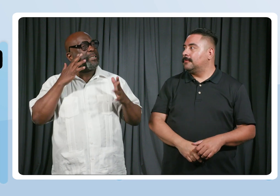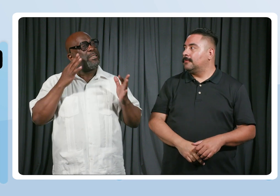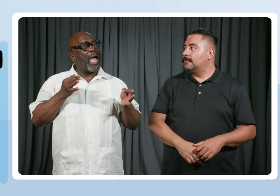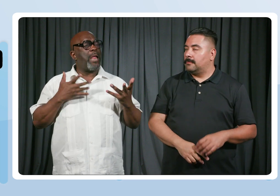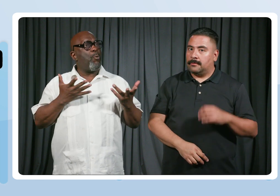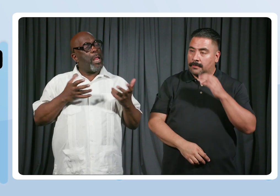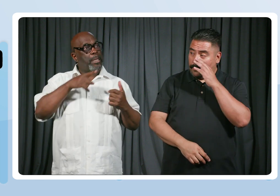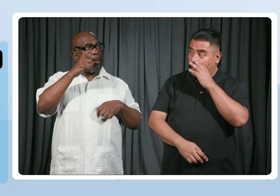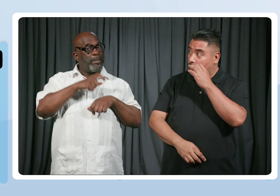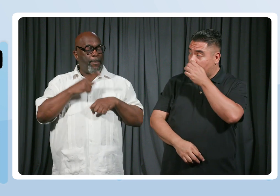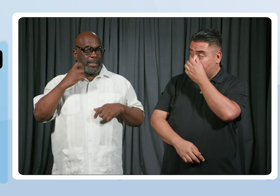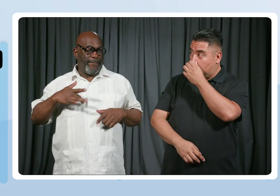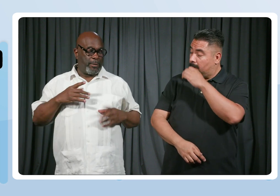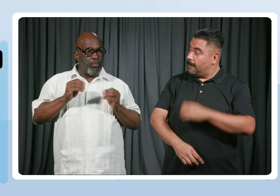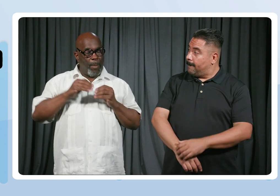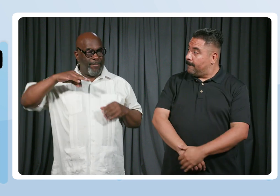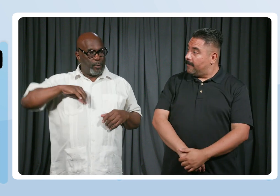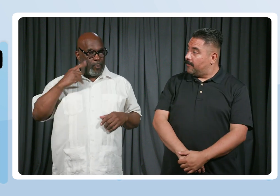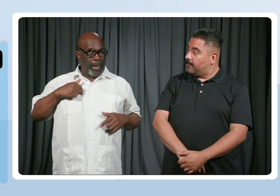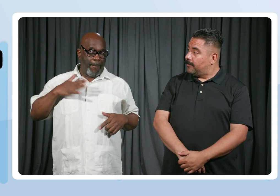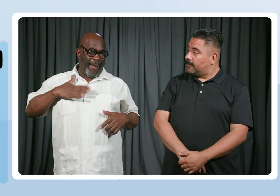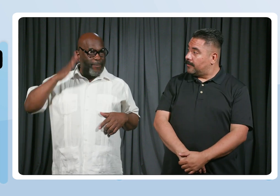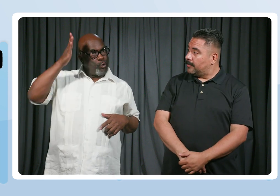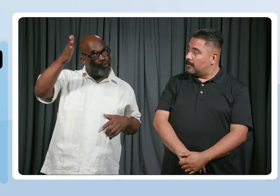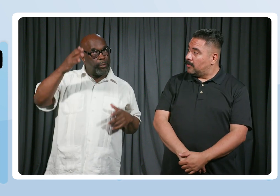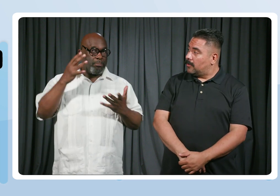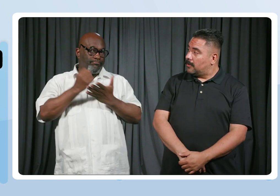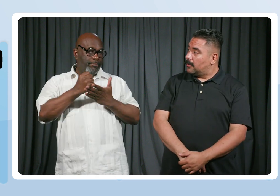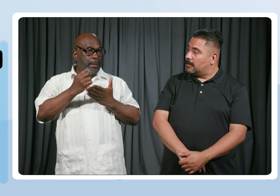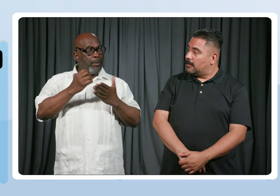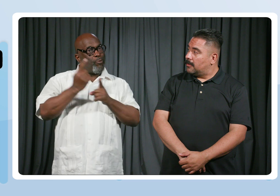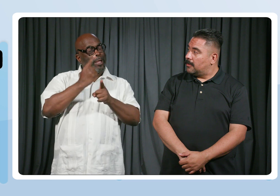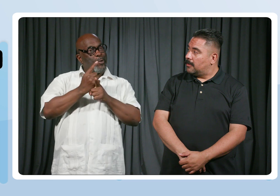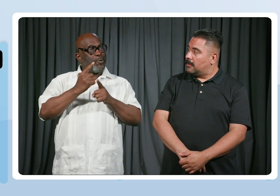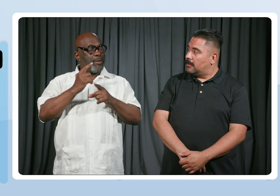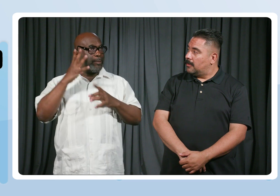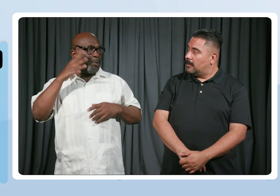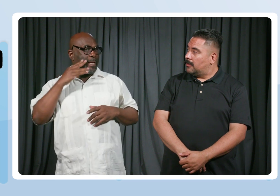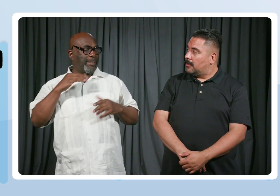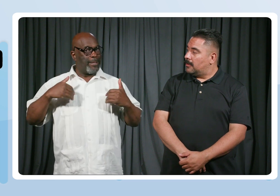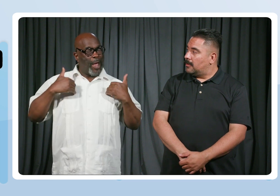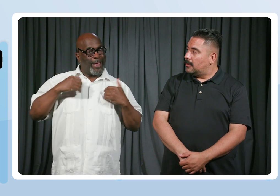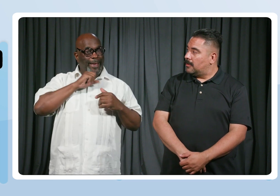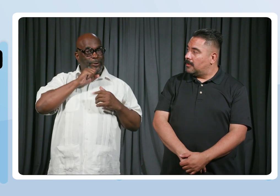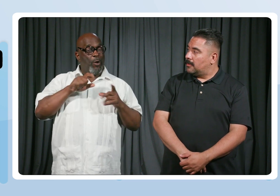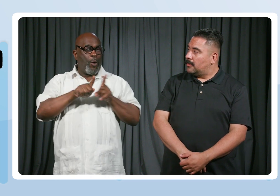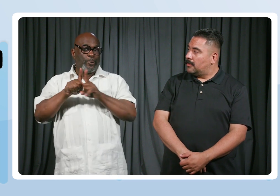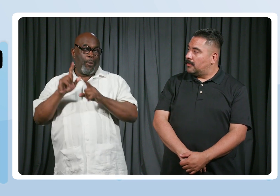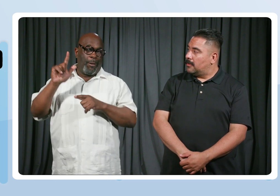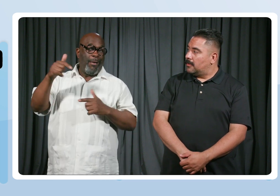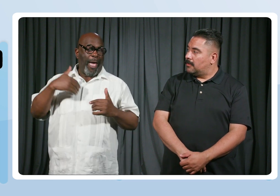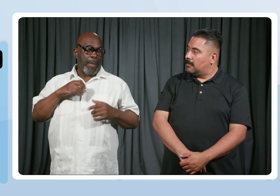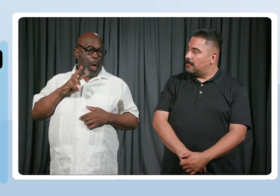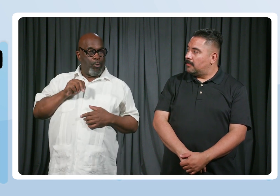because I feel like it'll be more beneficial for me in my future to get some type of working experience as a younger age, and also so I can have my own money